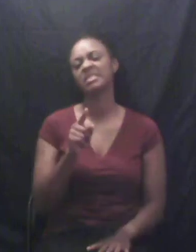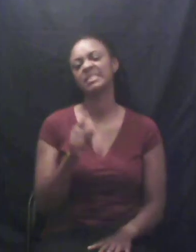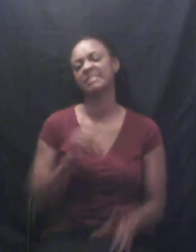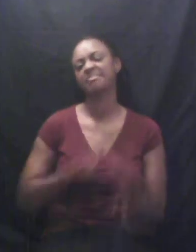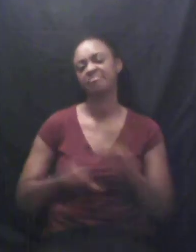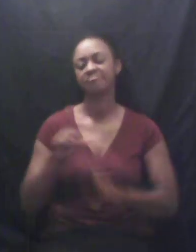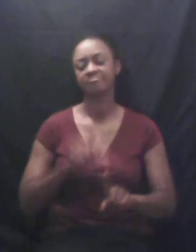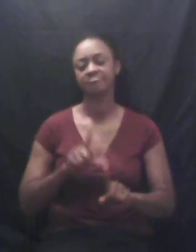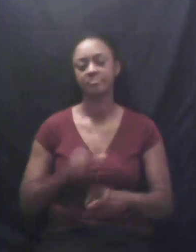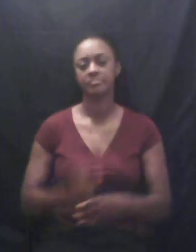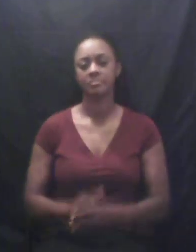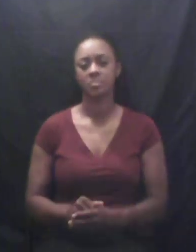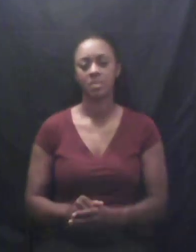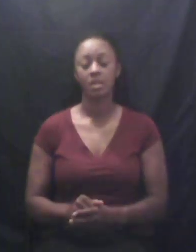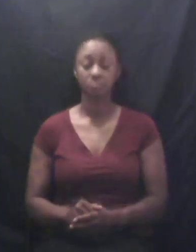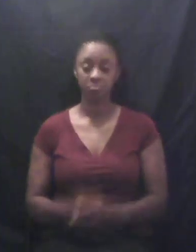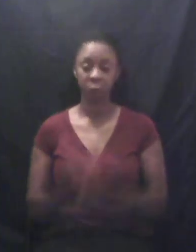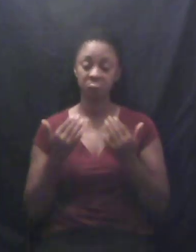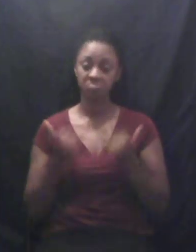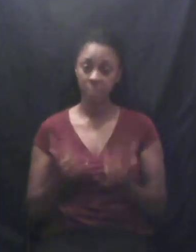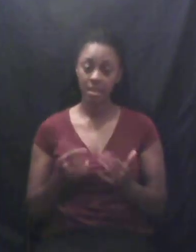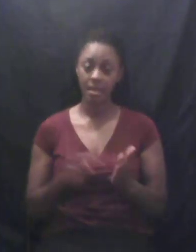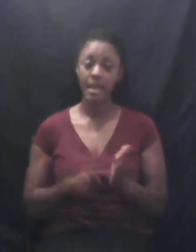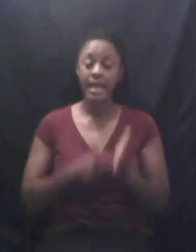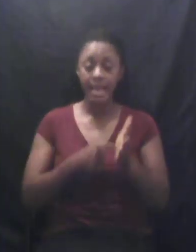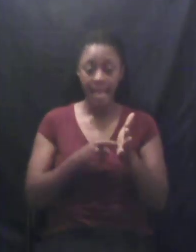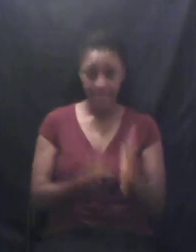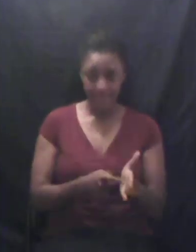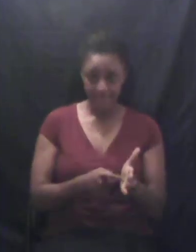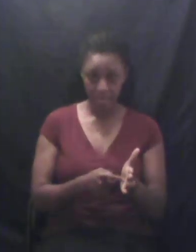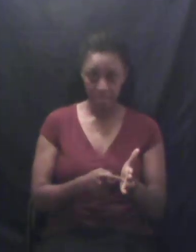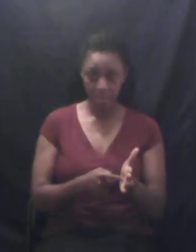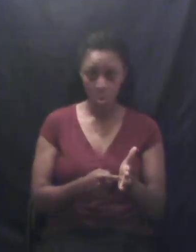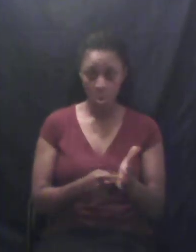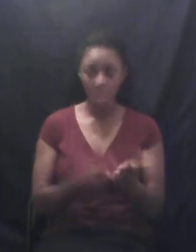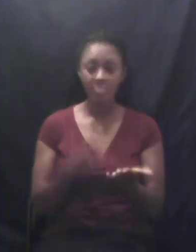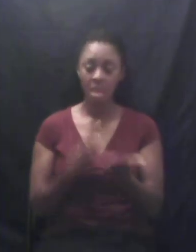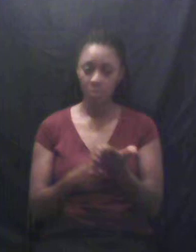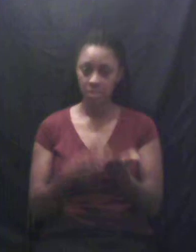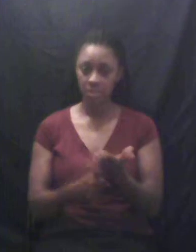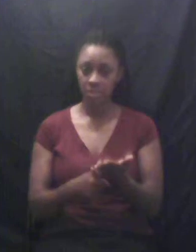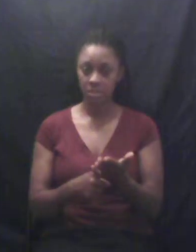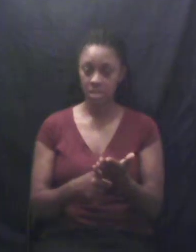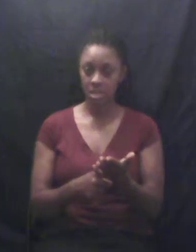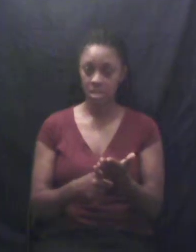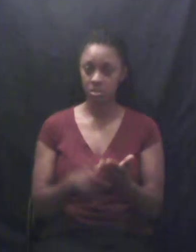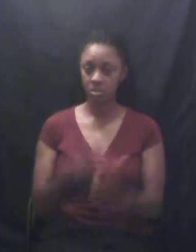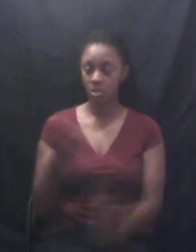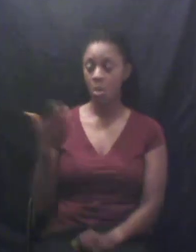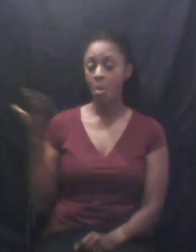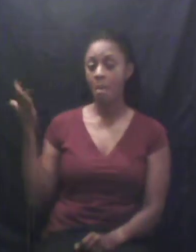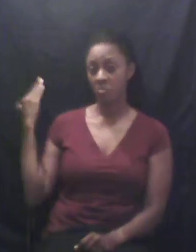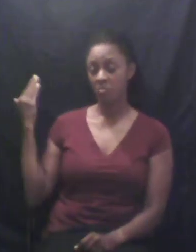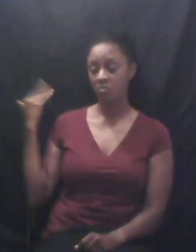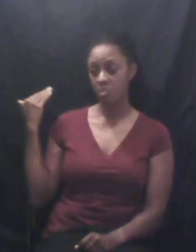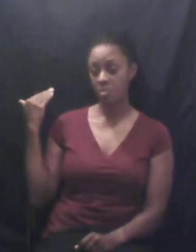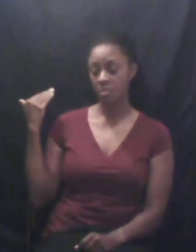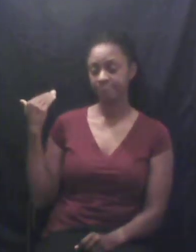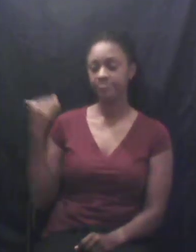An example of what I was talking about earlier, if you have two numbers, let's say, or really anything that's